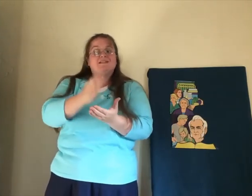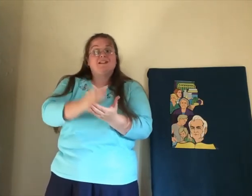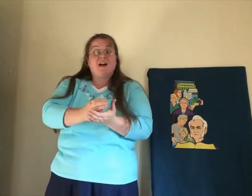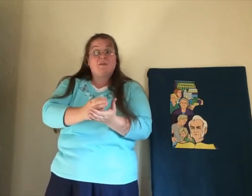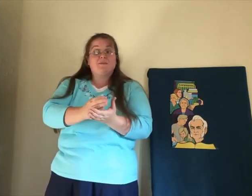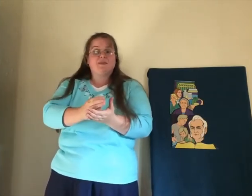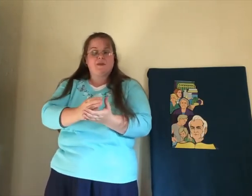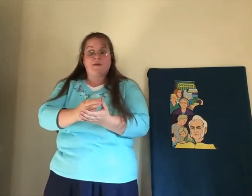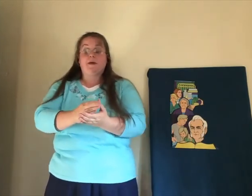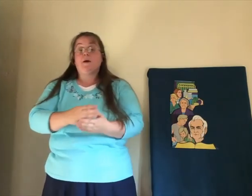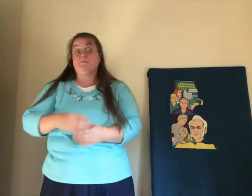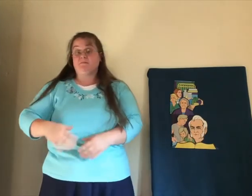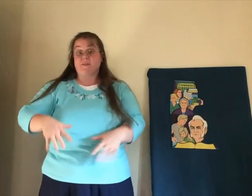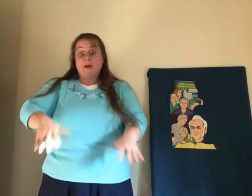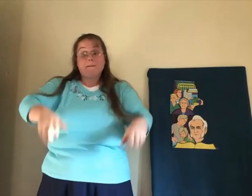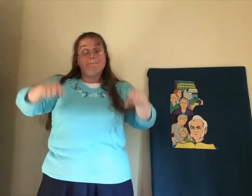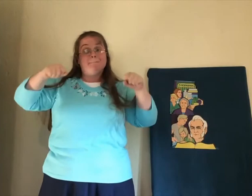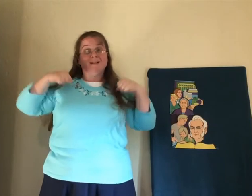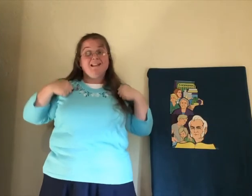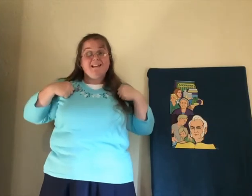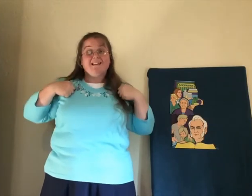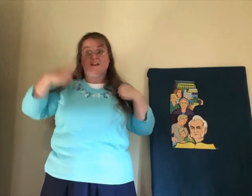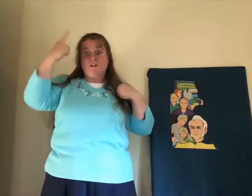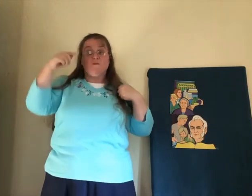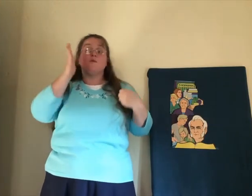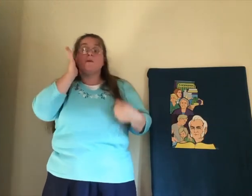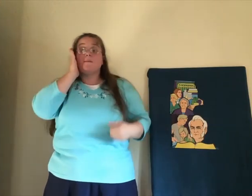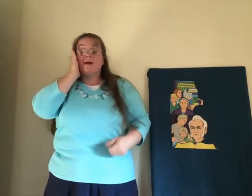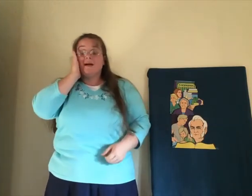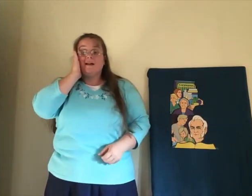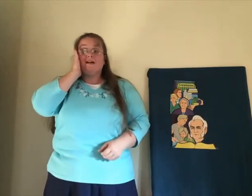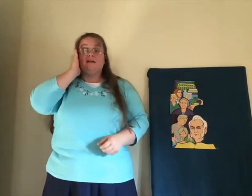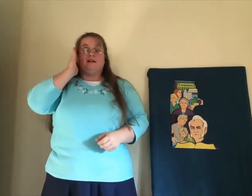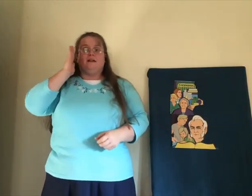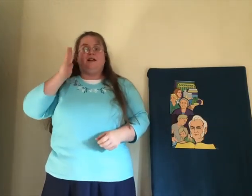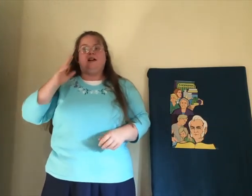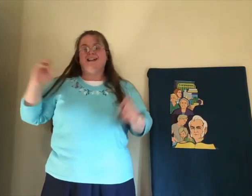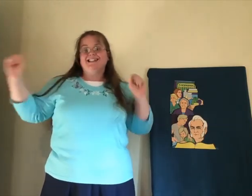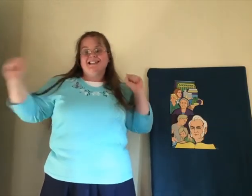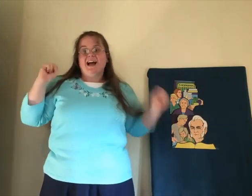Dishes, bowls, plates, cups, blankets for the beds,